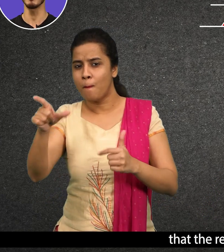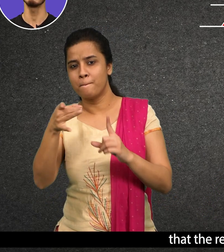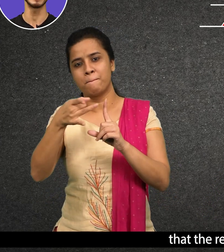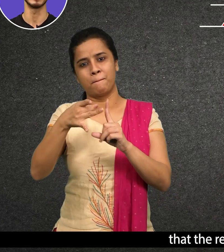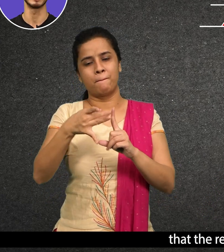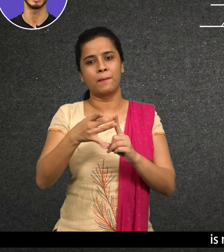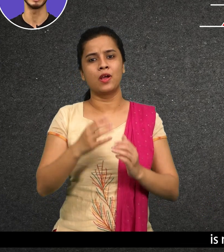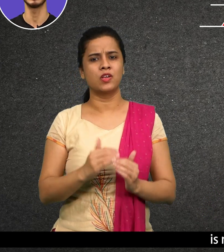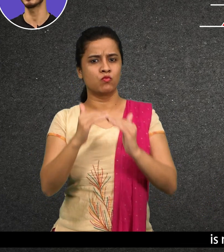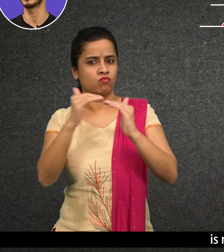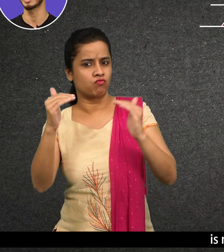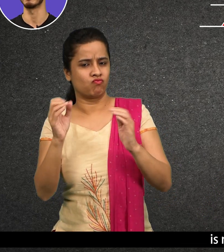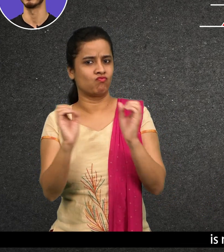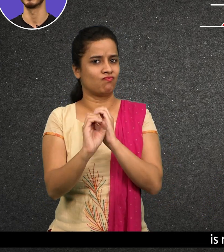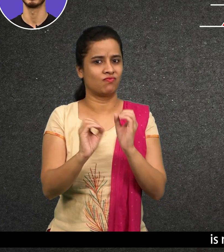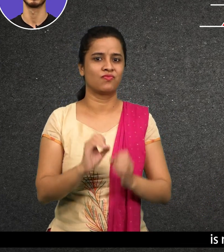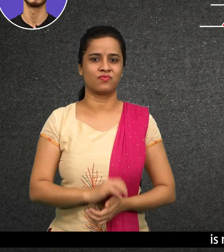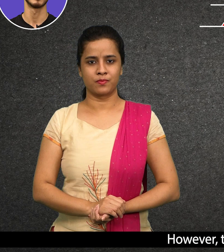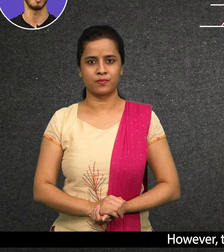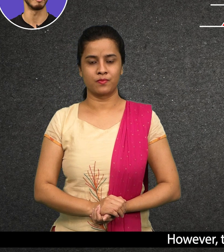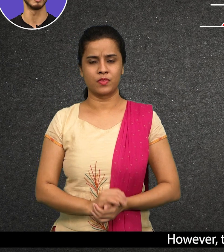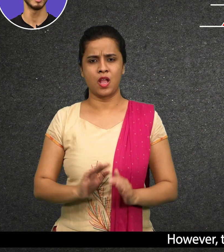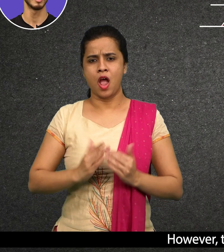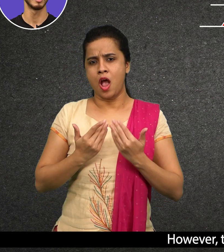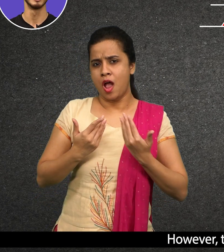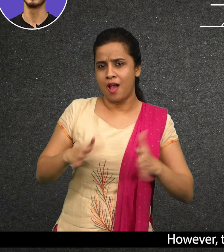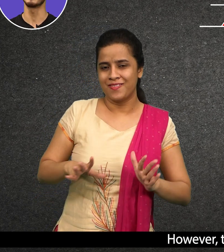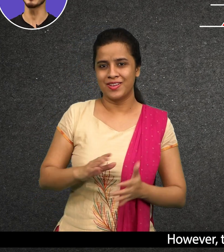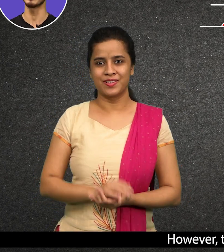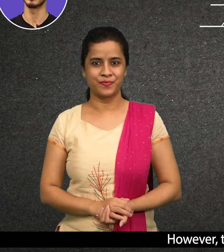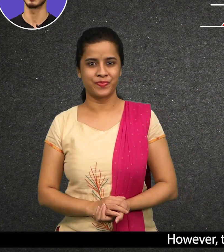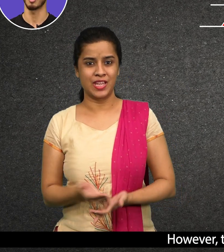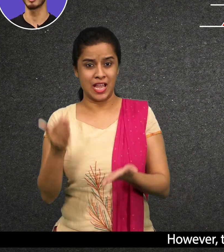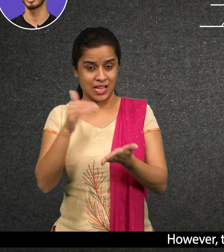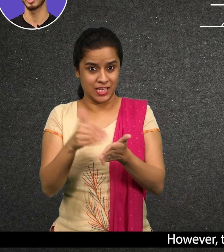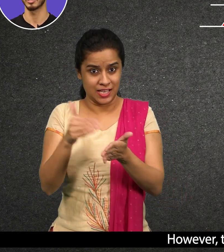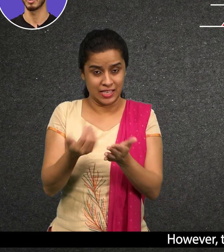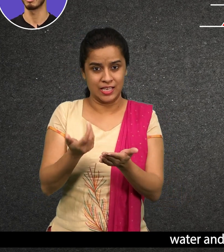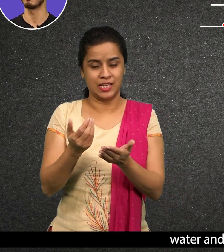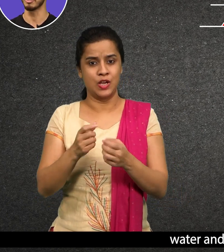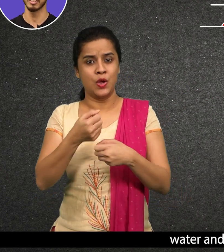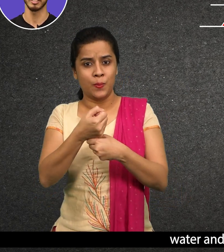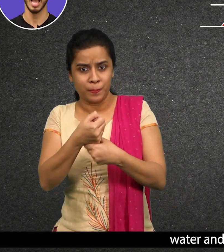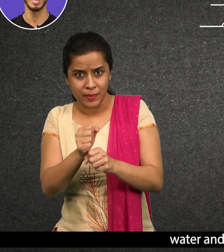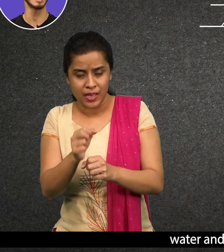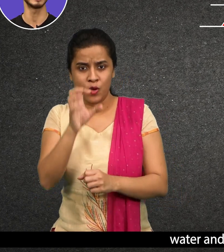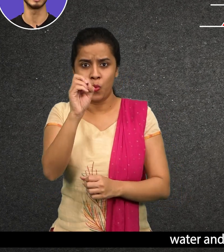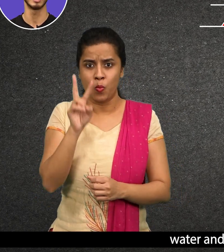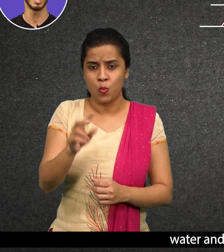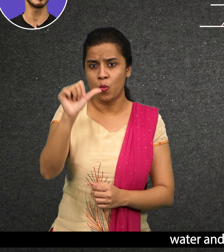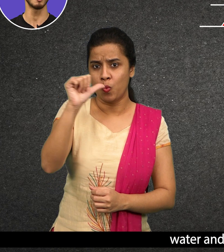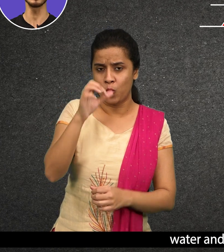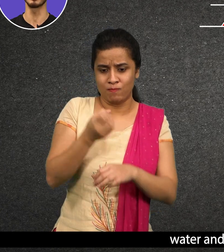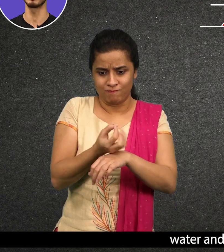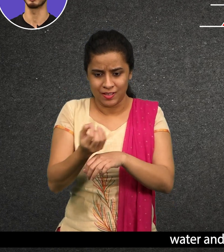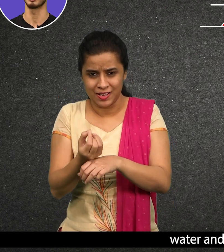of all metals is not the same. However, the reagents oxygen, water and acids